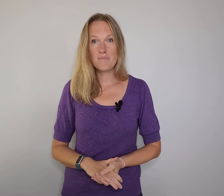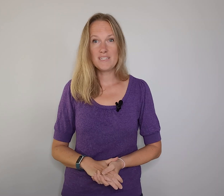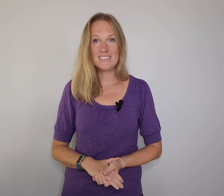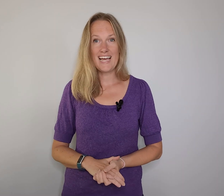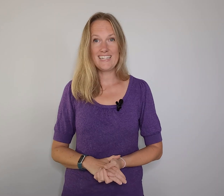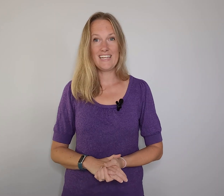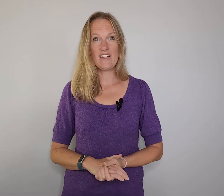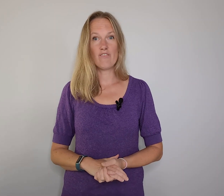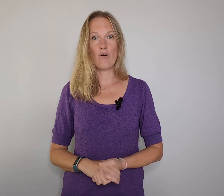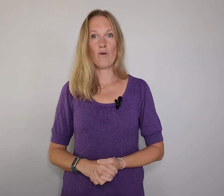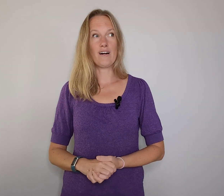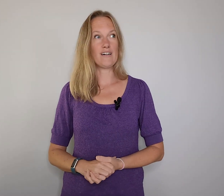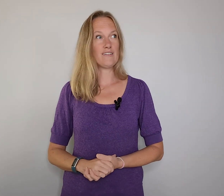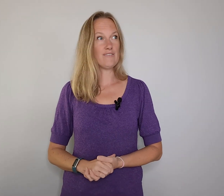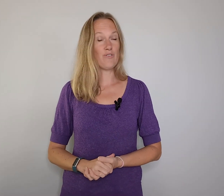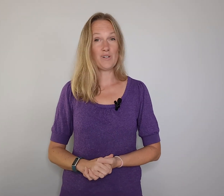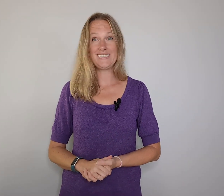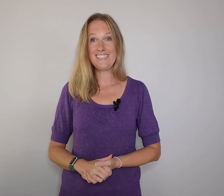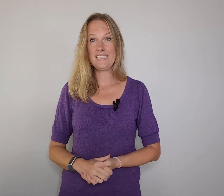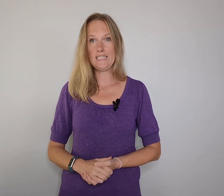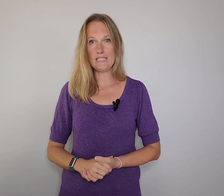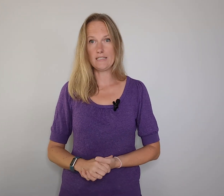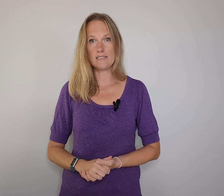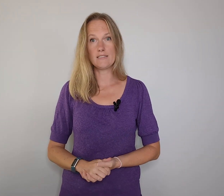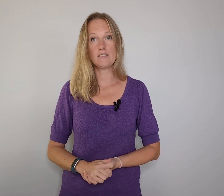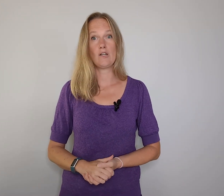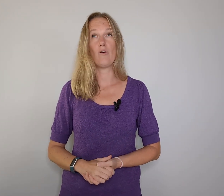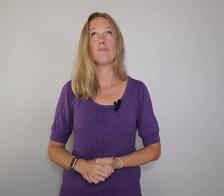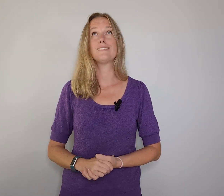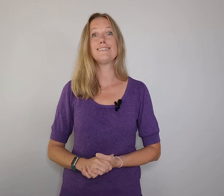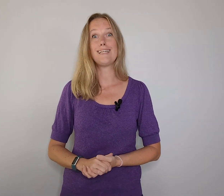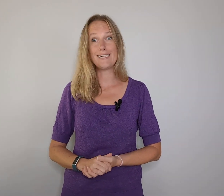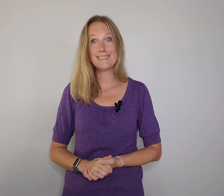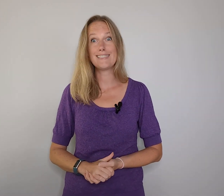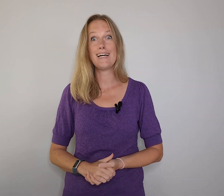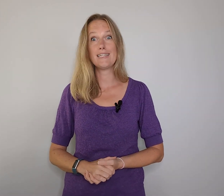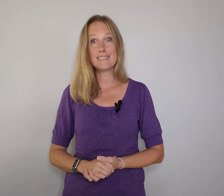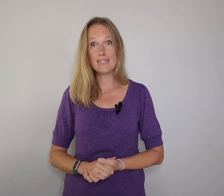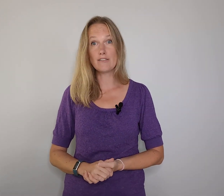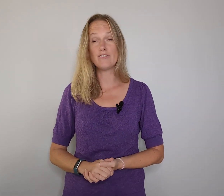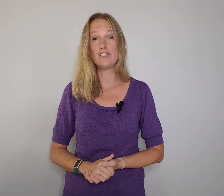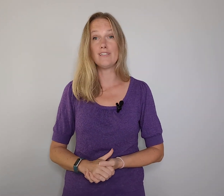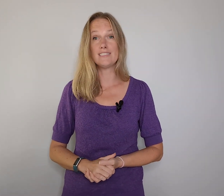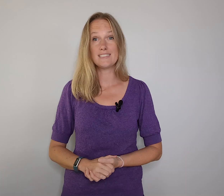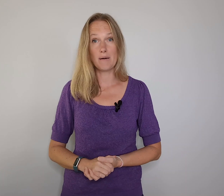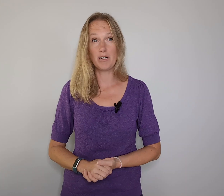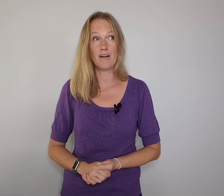been attending for 14 years. So such a tearful summer.